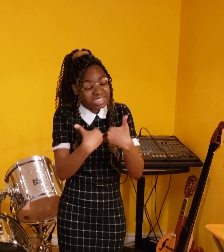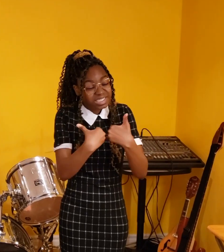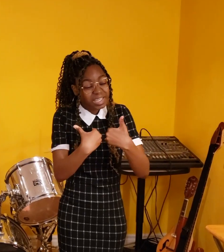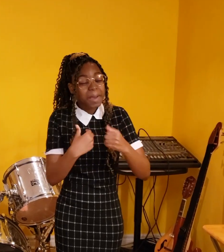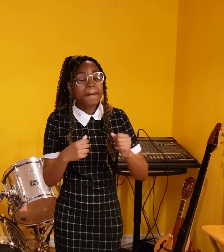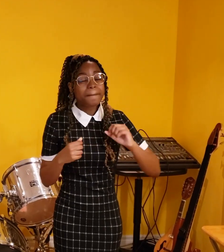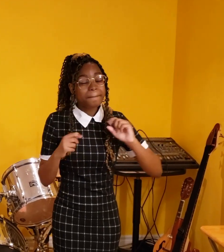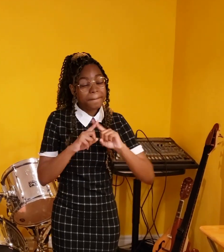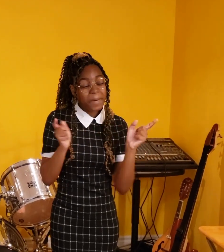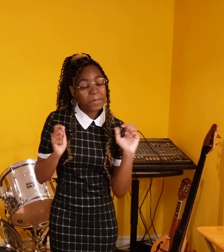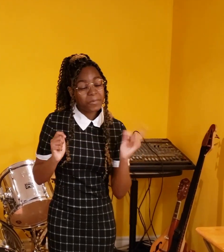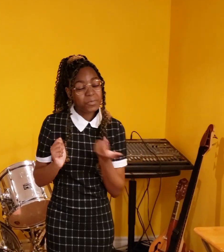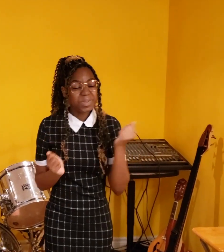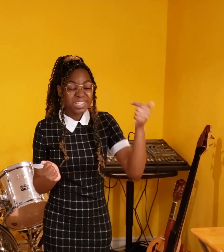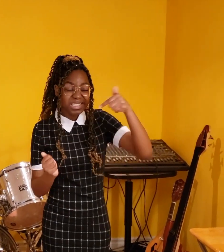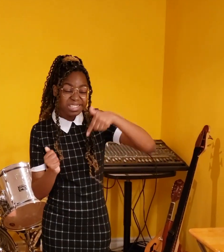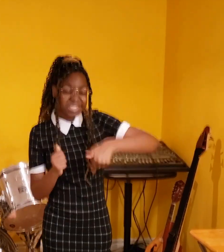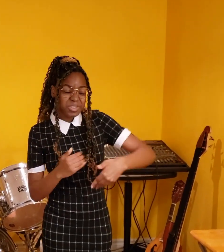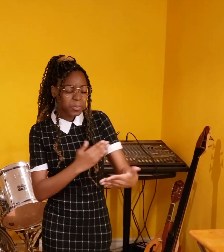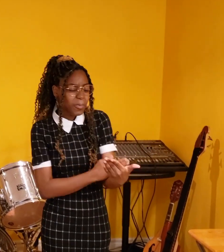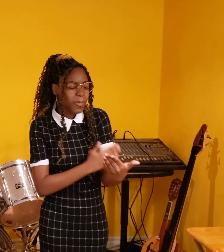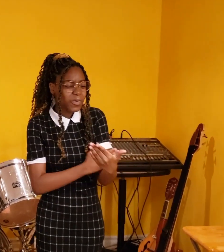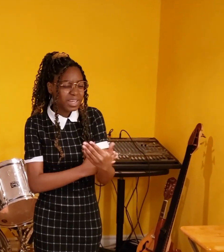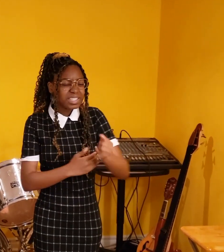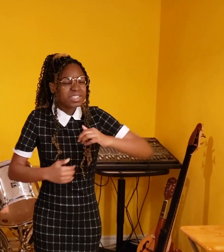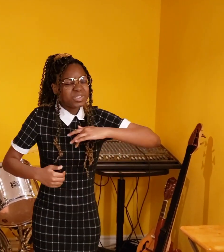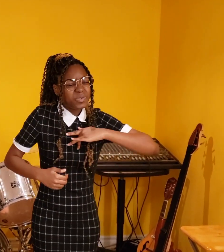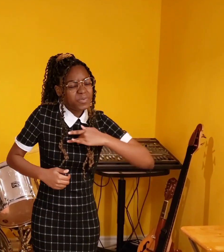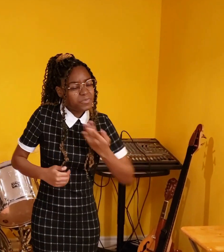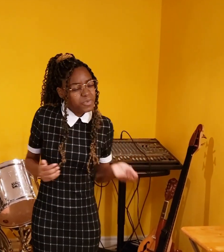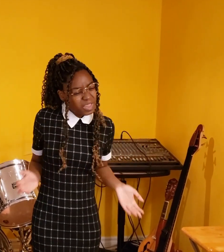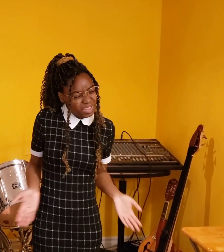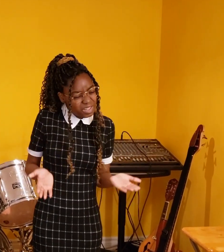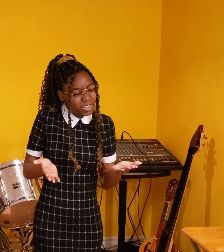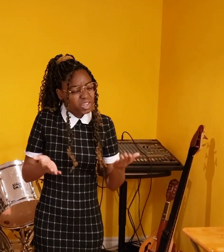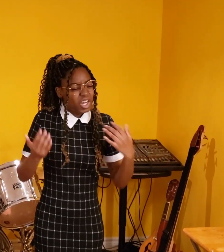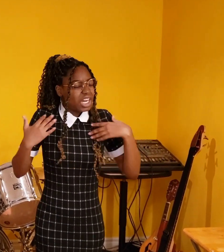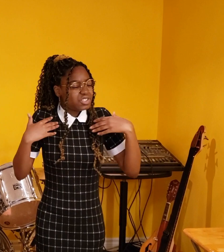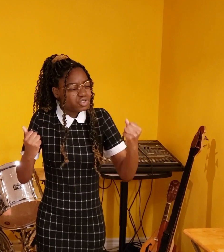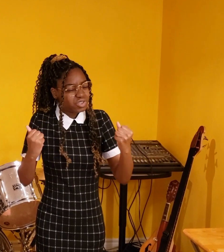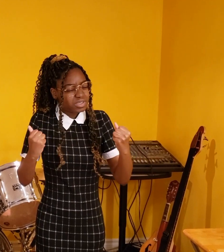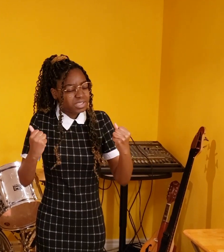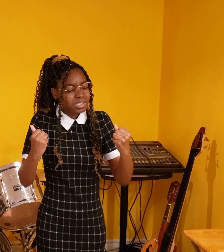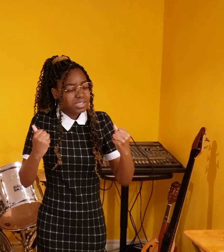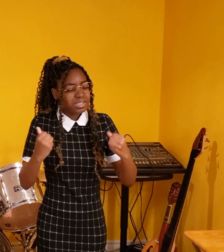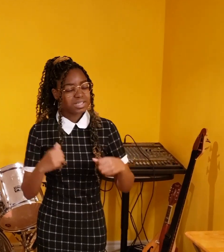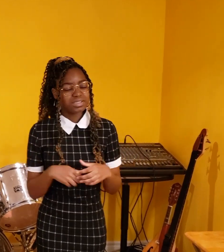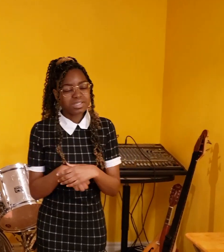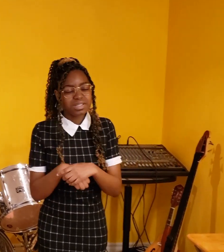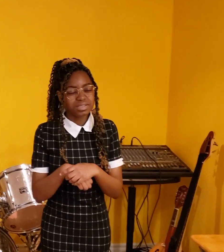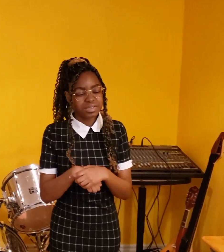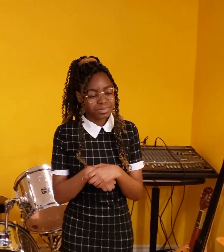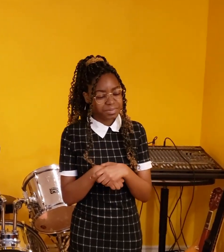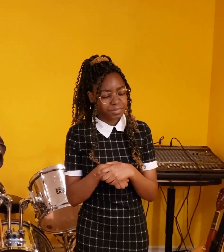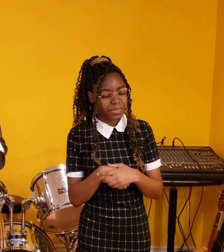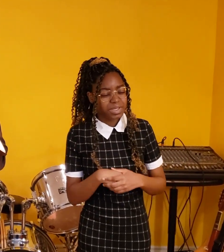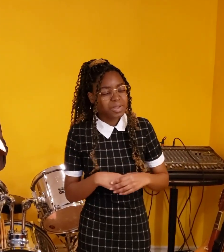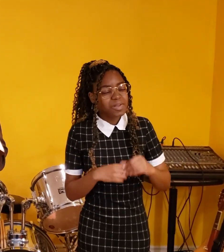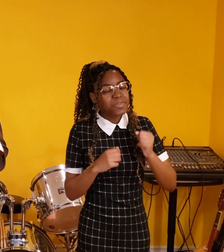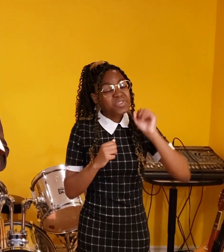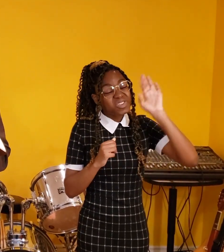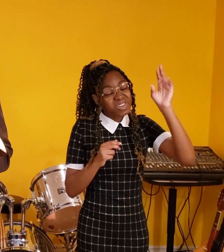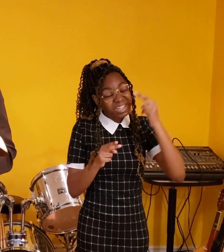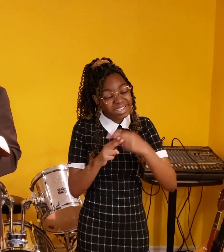to be strengthened, to be encouraged, my God, so that we can face the world and represent you in all things that we do, that your name